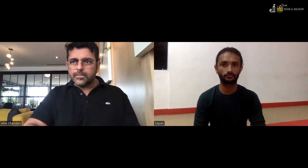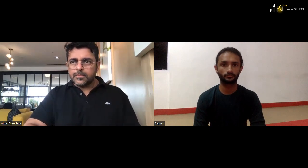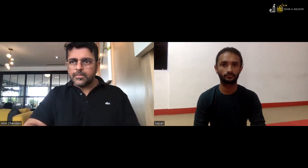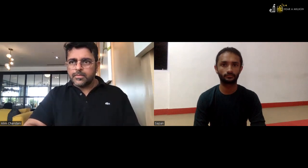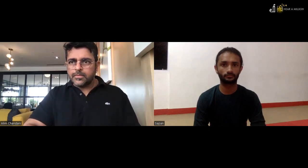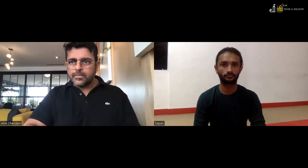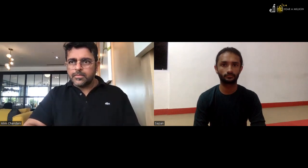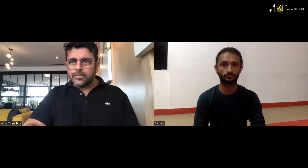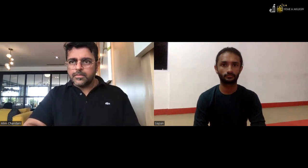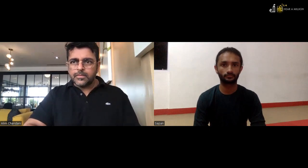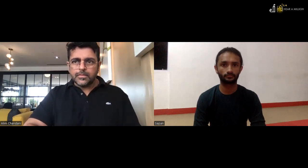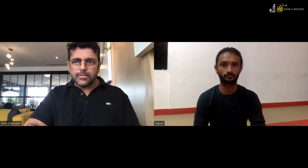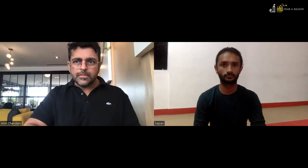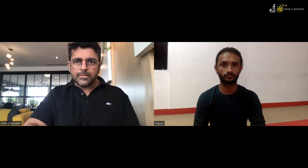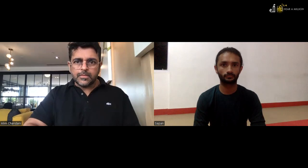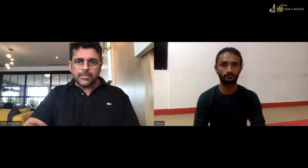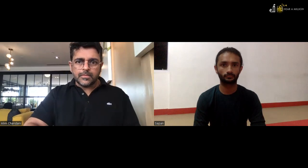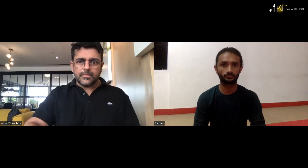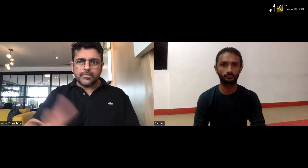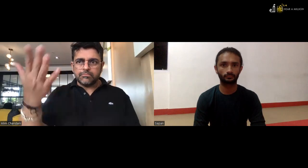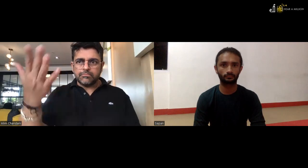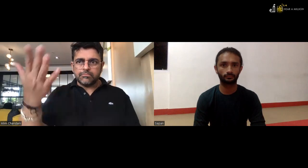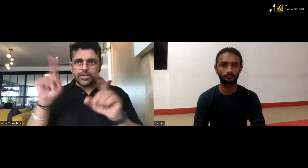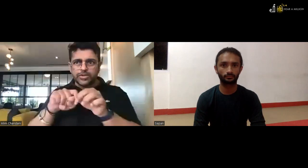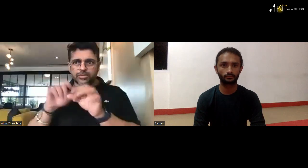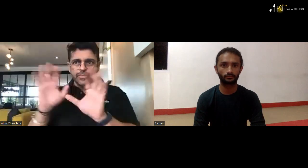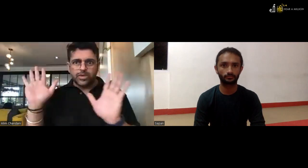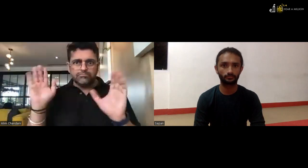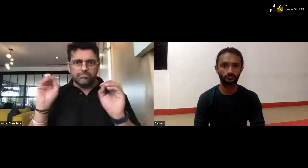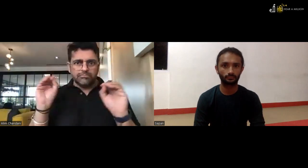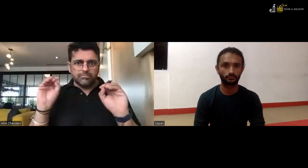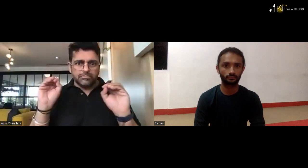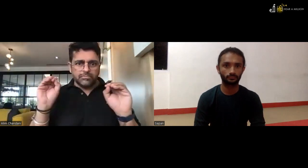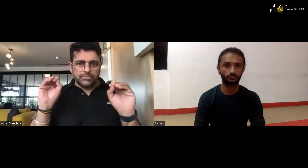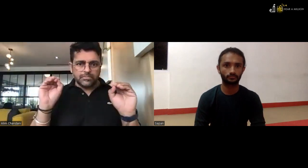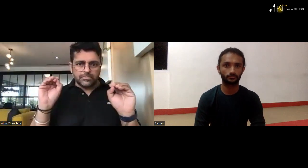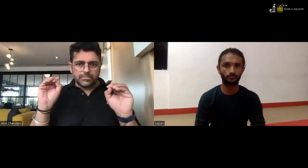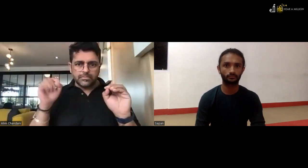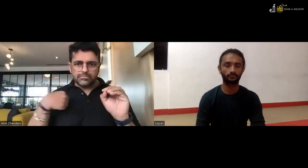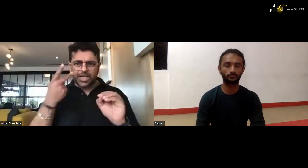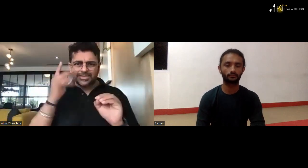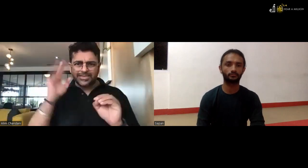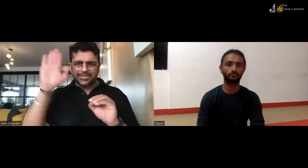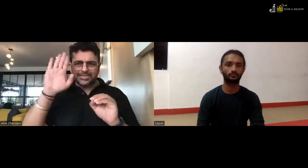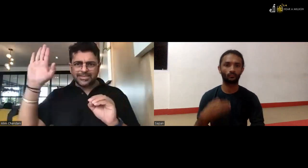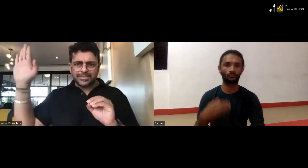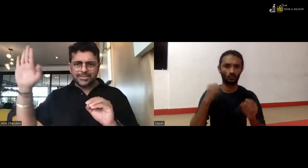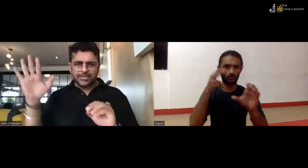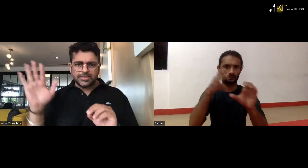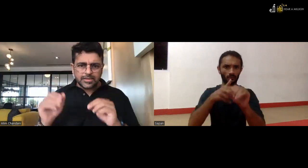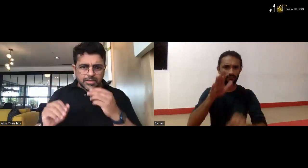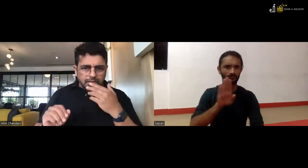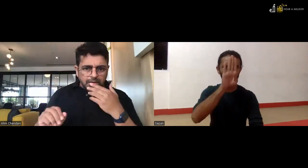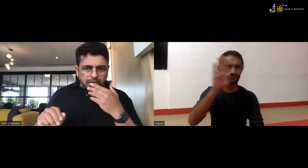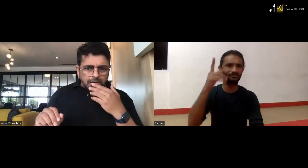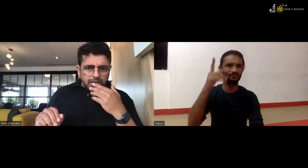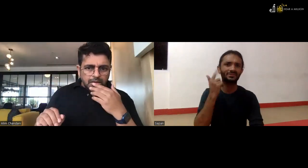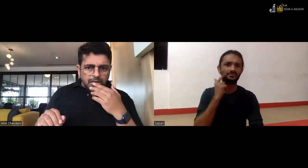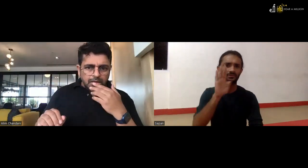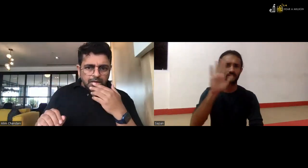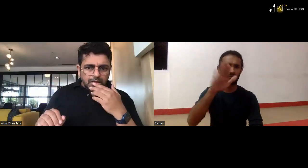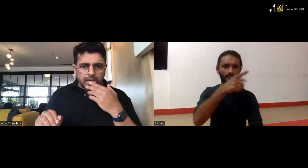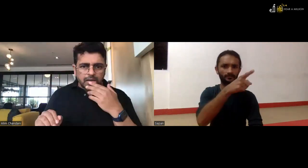instead of just saying that nobody's asking me, nobody's telling me to come, instead of waiting for someone to pick me, just go